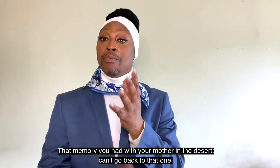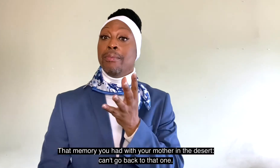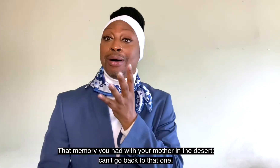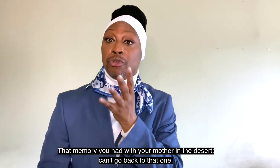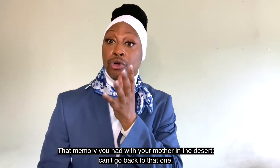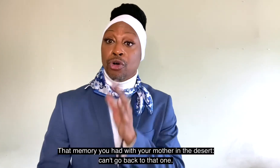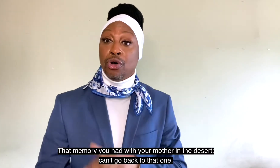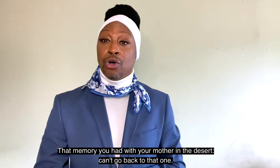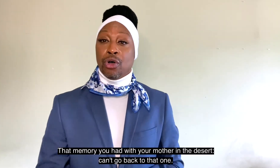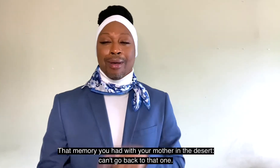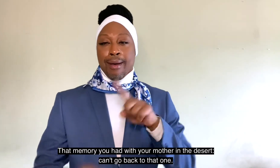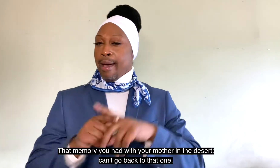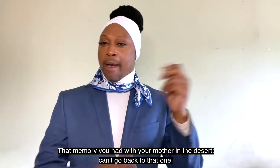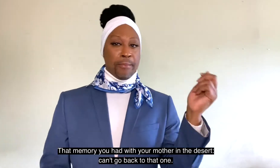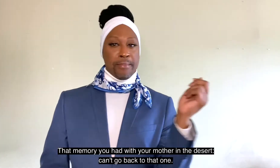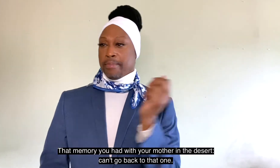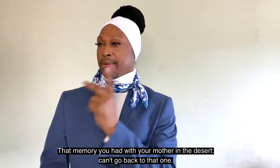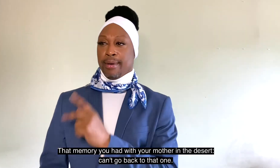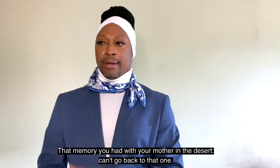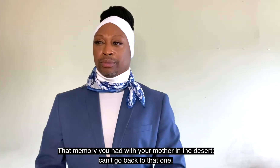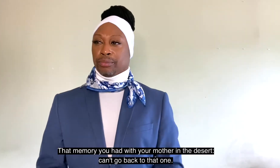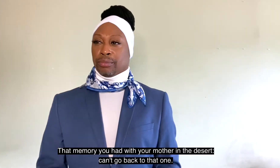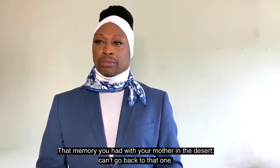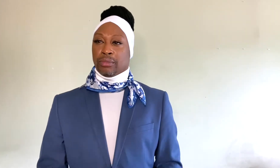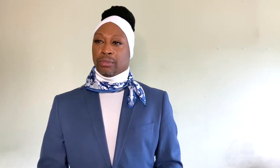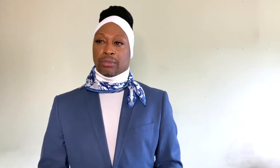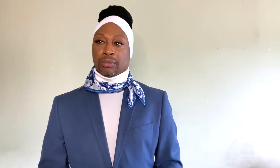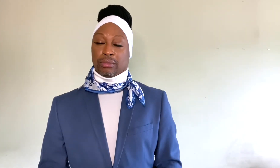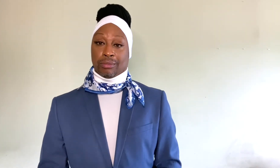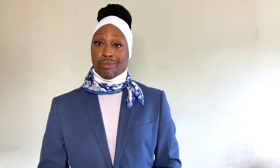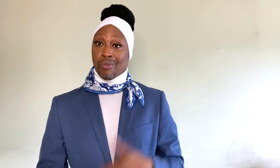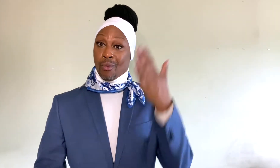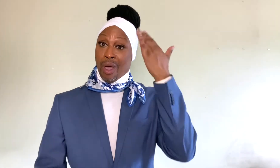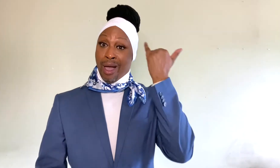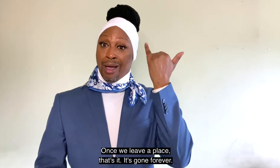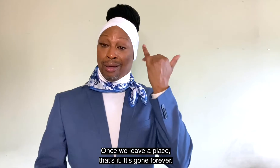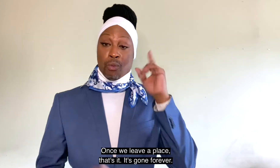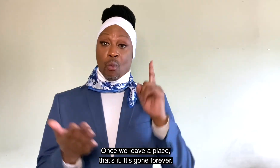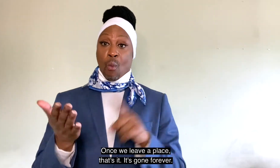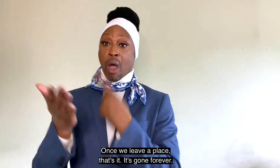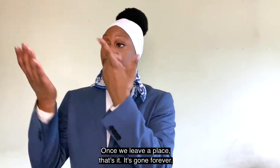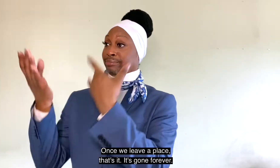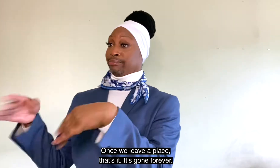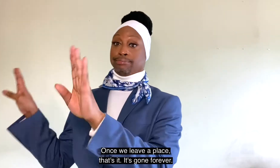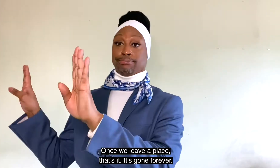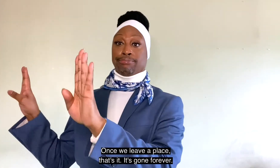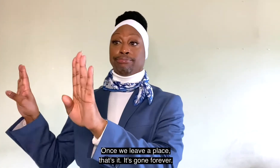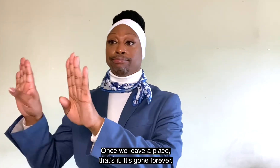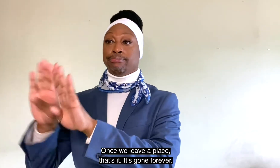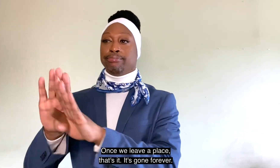in the desert? Can't go back to that one. Once we leave that place. That's it.